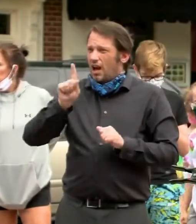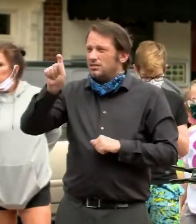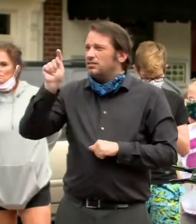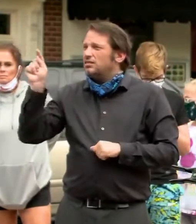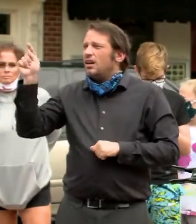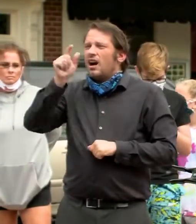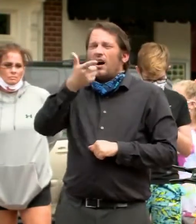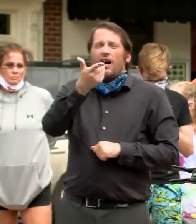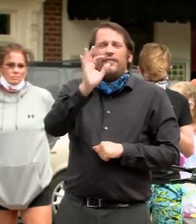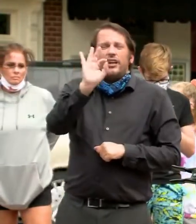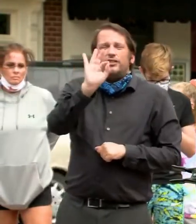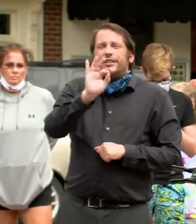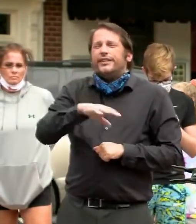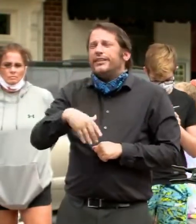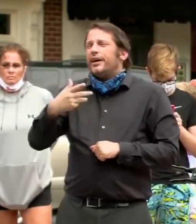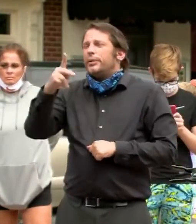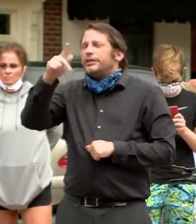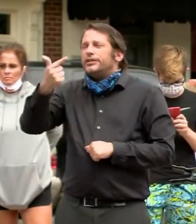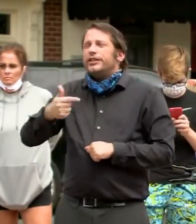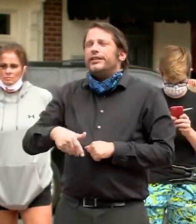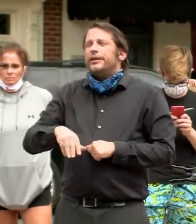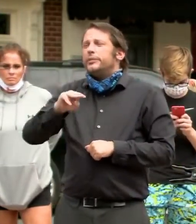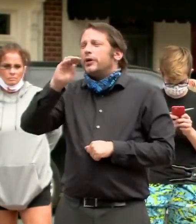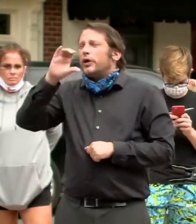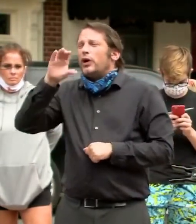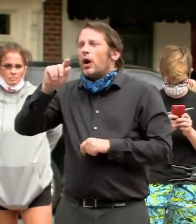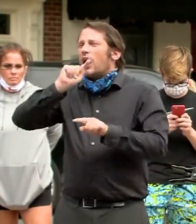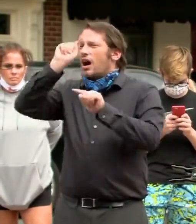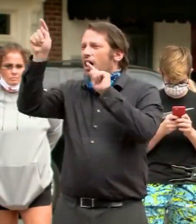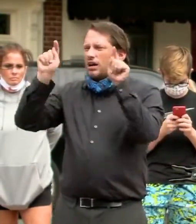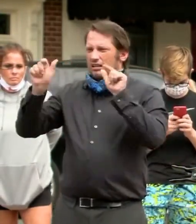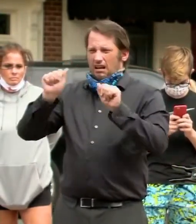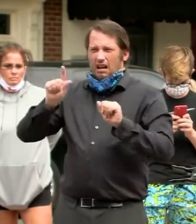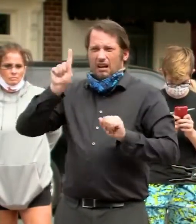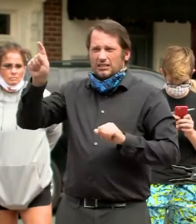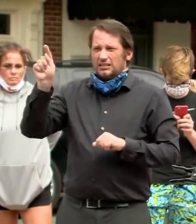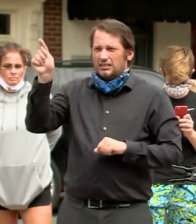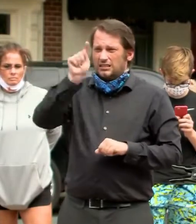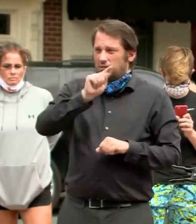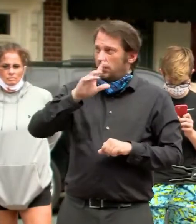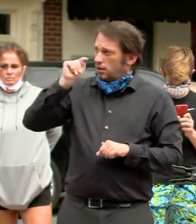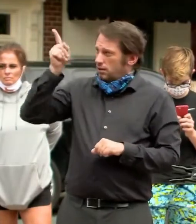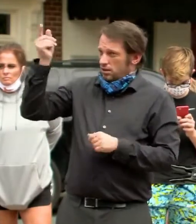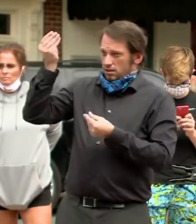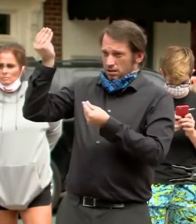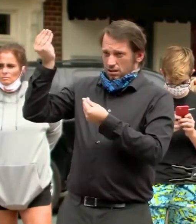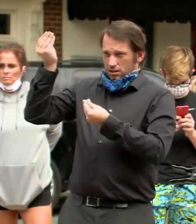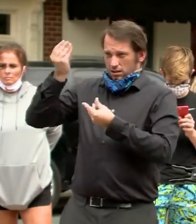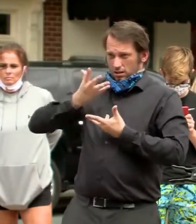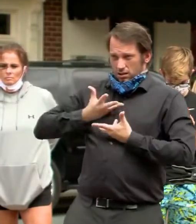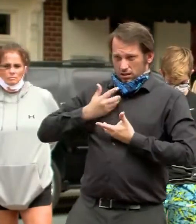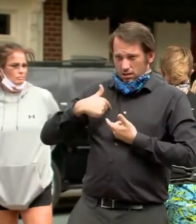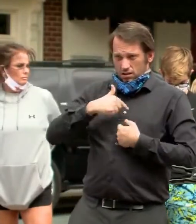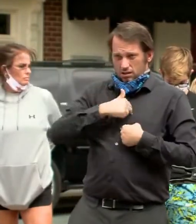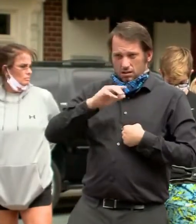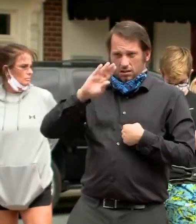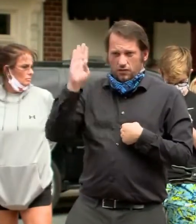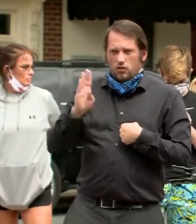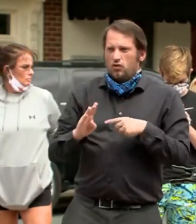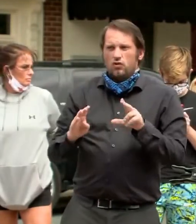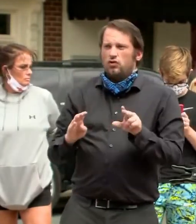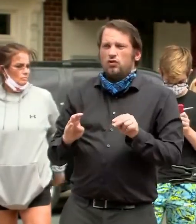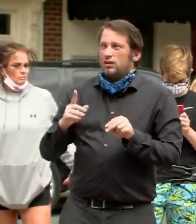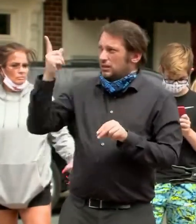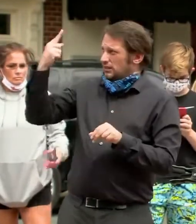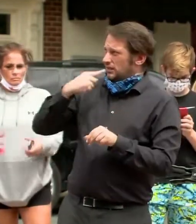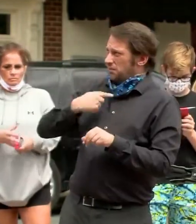boat. He never shared anything with us, ever. Never talked to us about what he was going to do. So if he